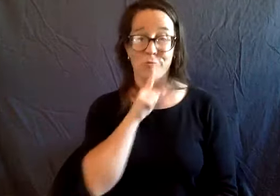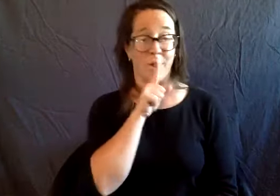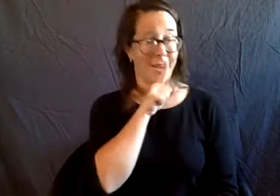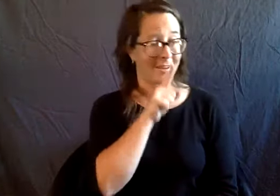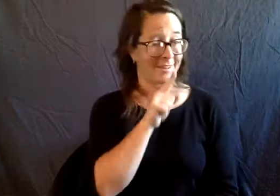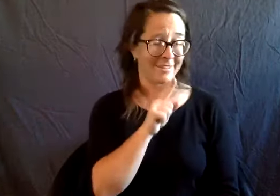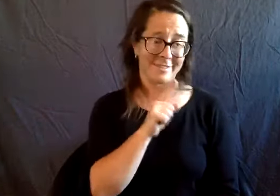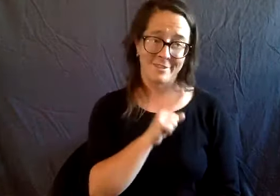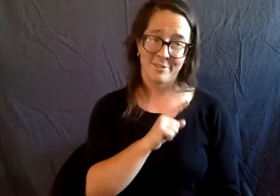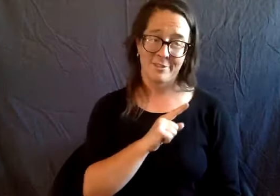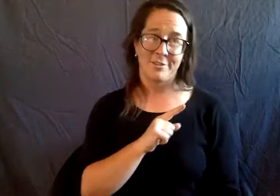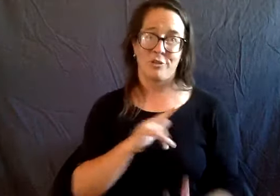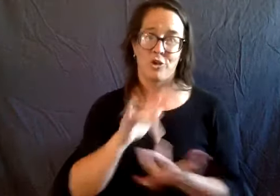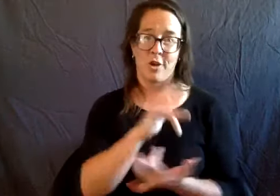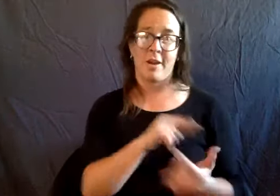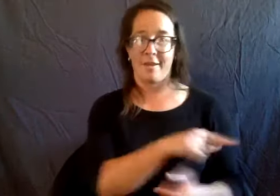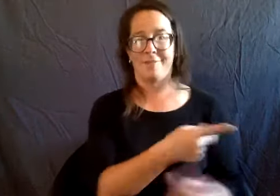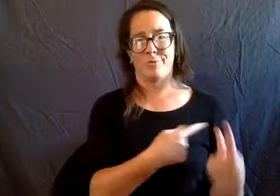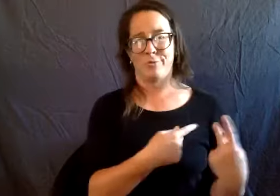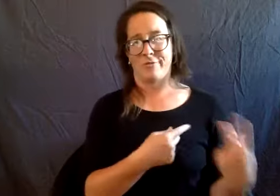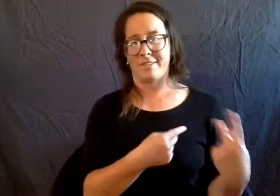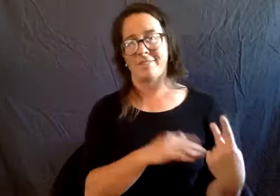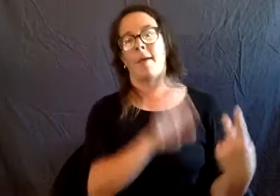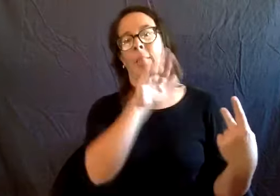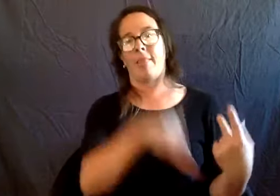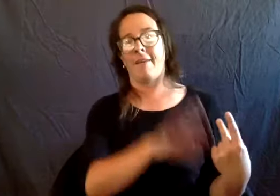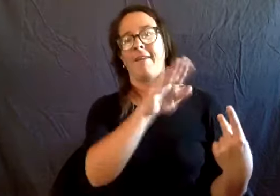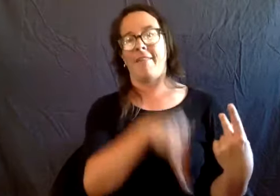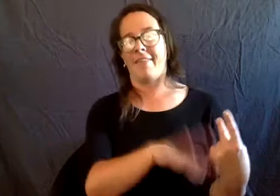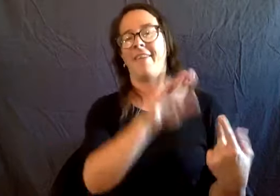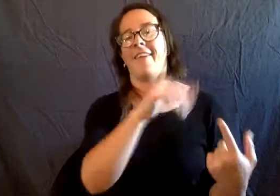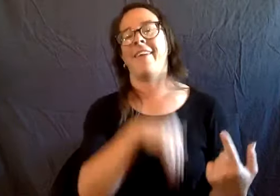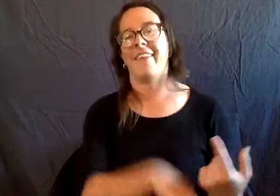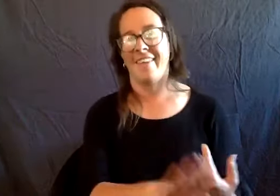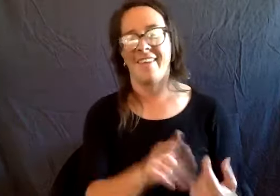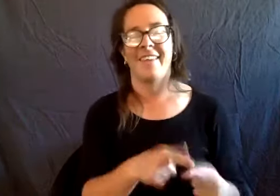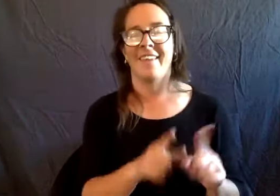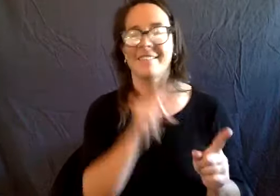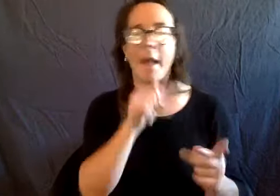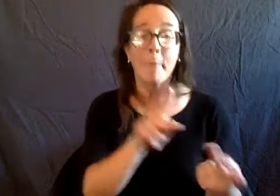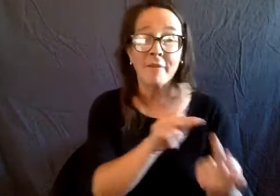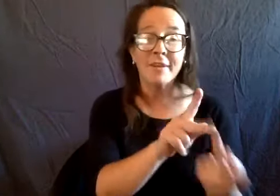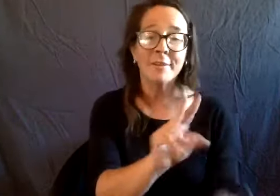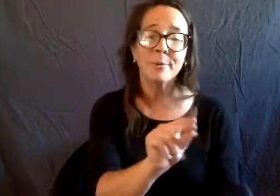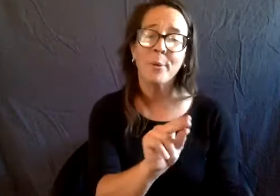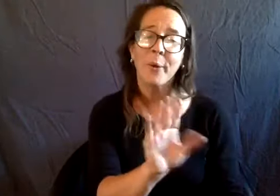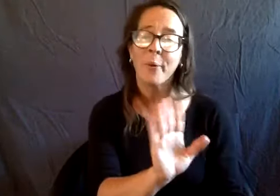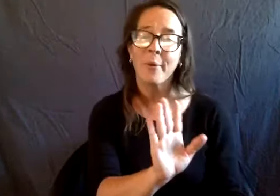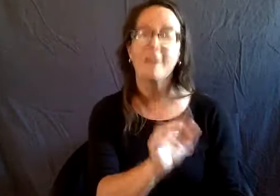quite the journey. We've gone through our ups and downs. What we have today is so much better than I ever dreamed was possible. And that's not to say it's perfect. It's not to say